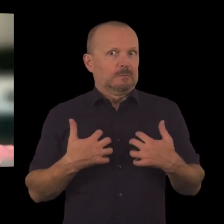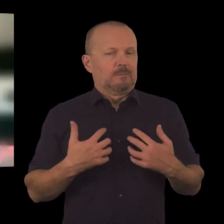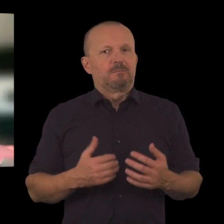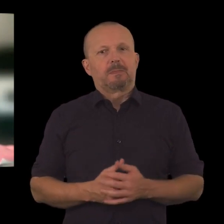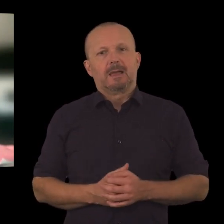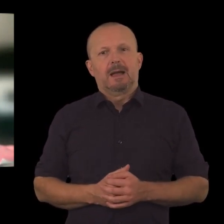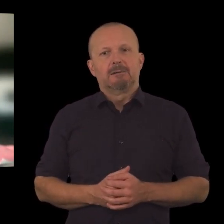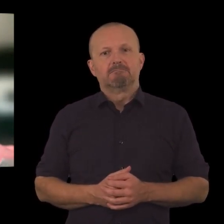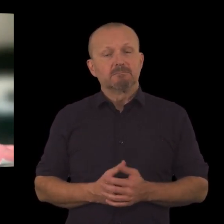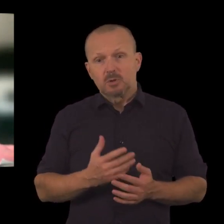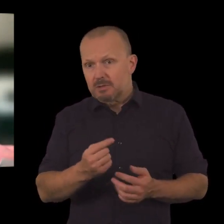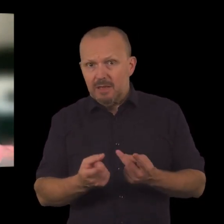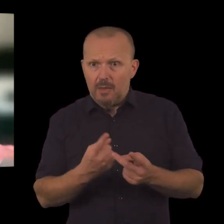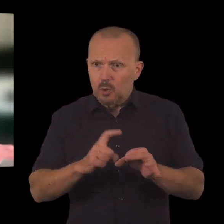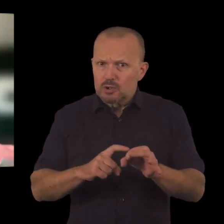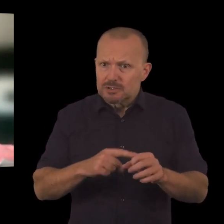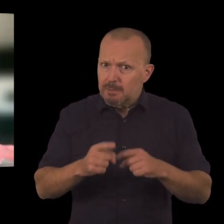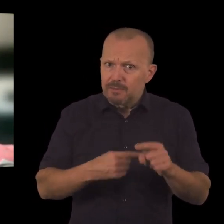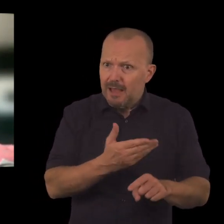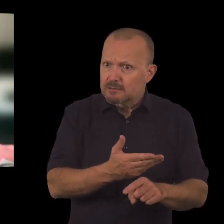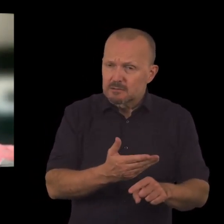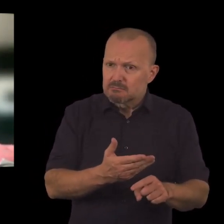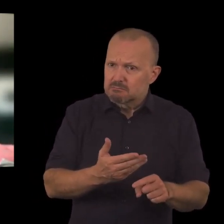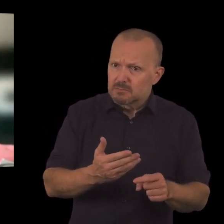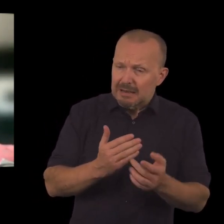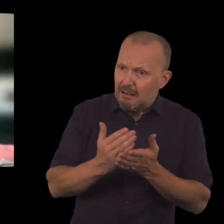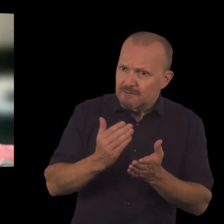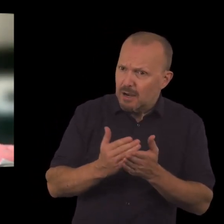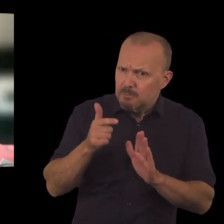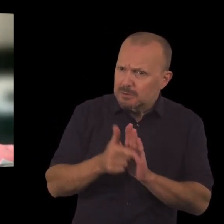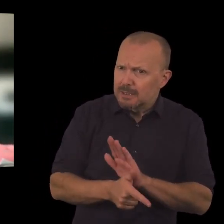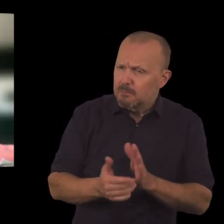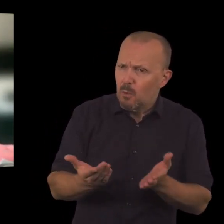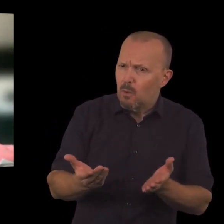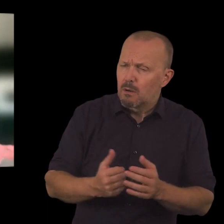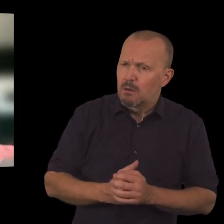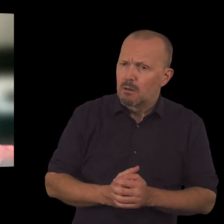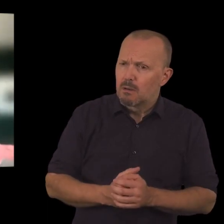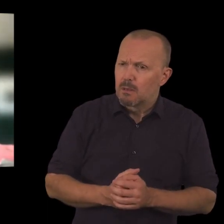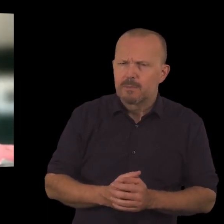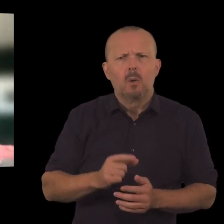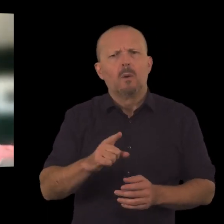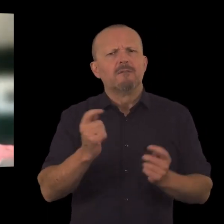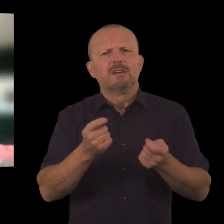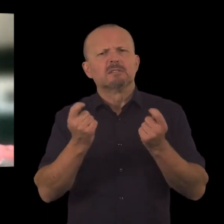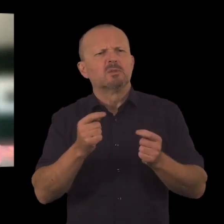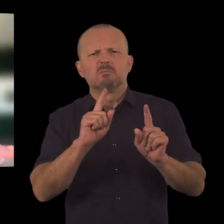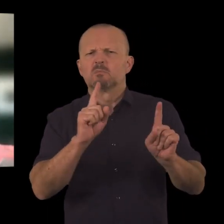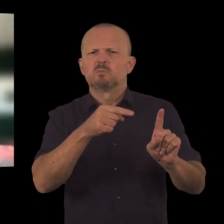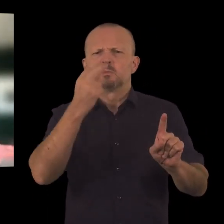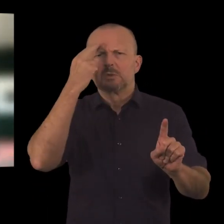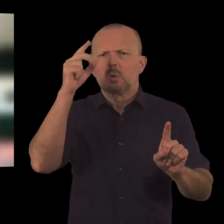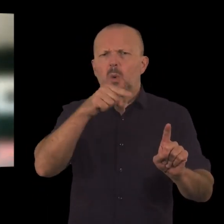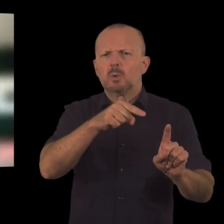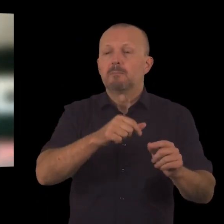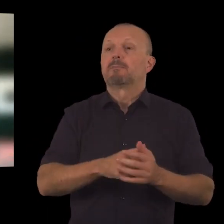that's we're off there next year. So that's it kind of in short.